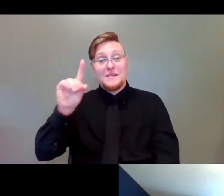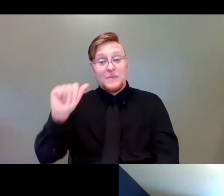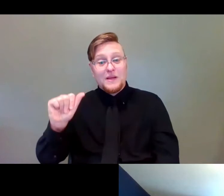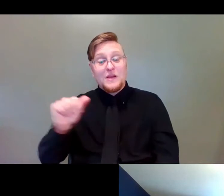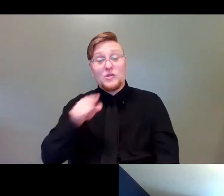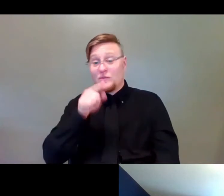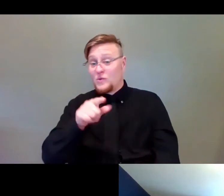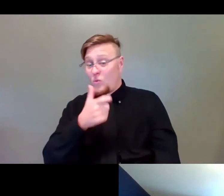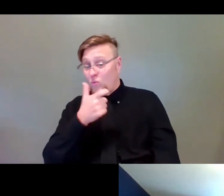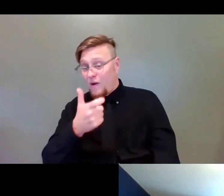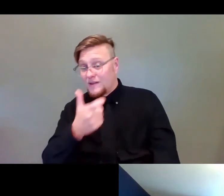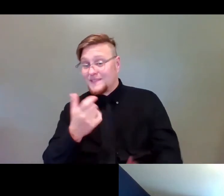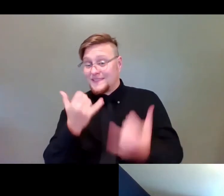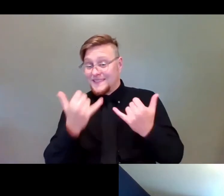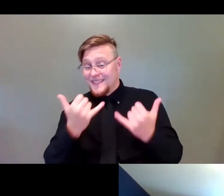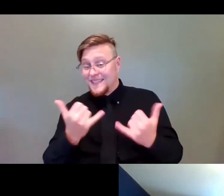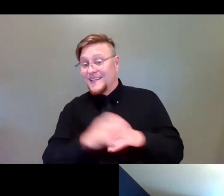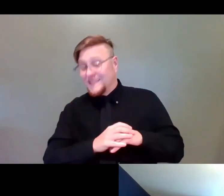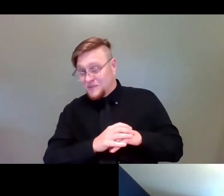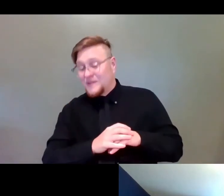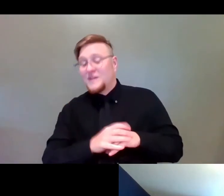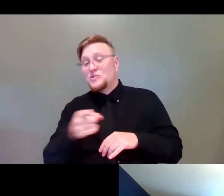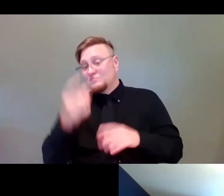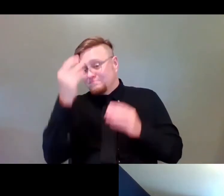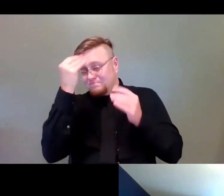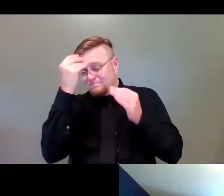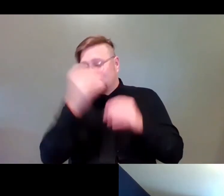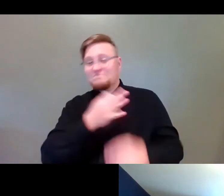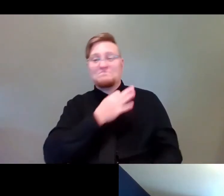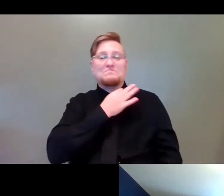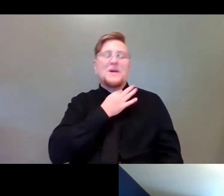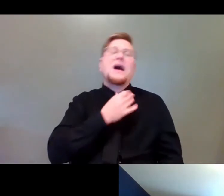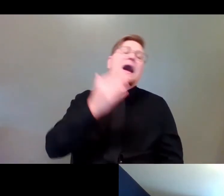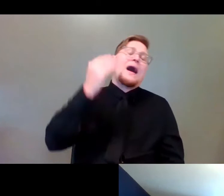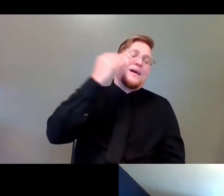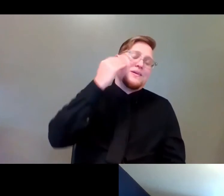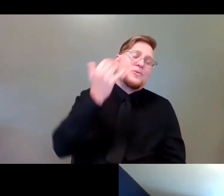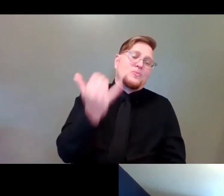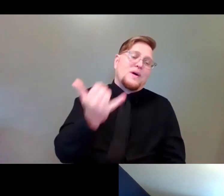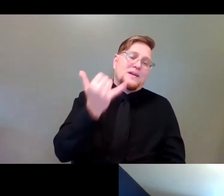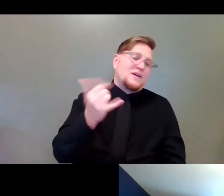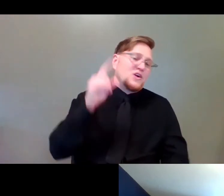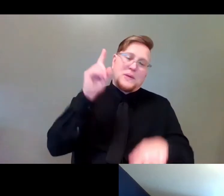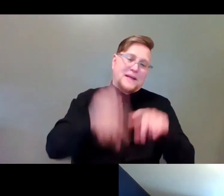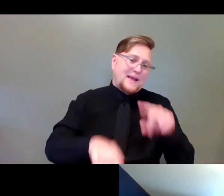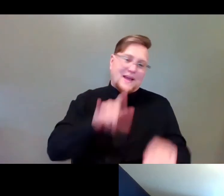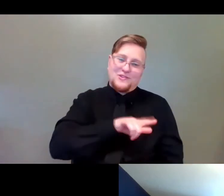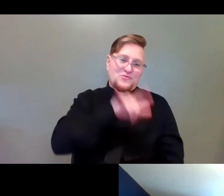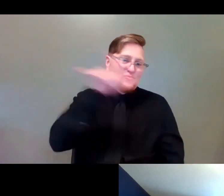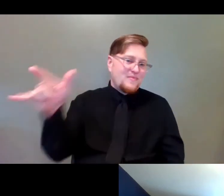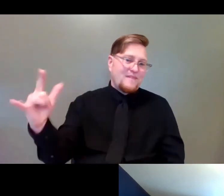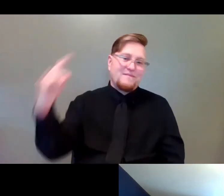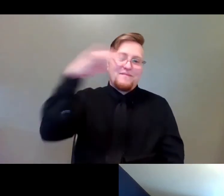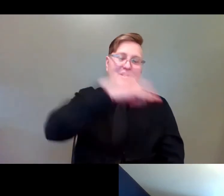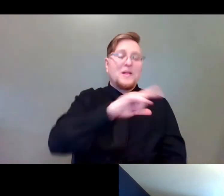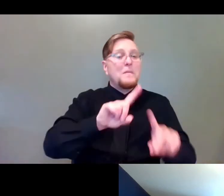call, and you have ever thought about, even though now I know nobody's traveling, but we're imagining this will someday pass,